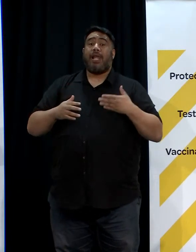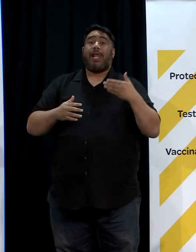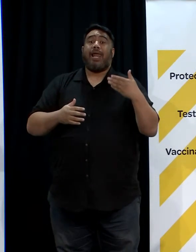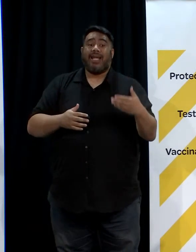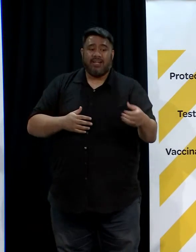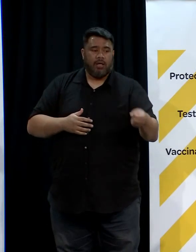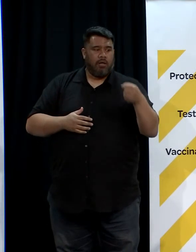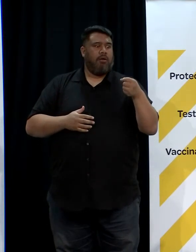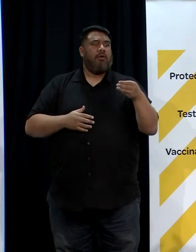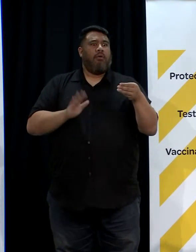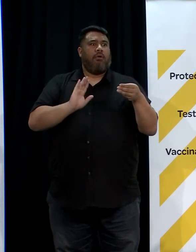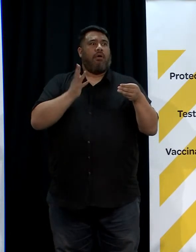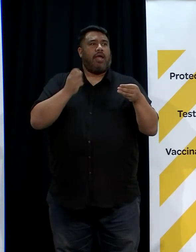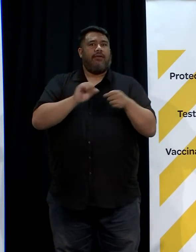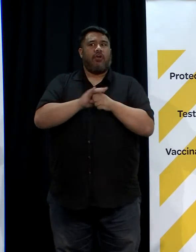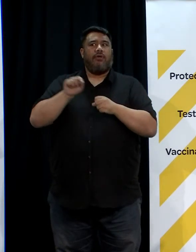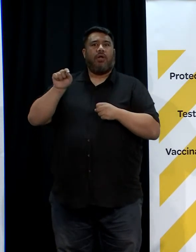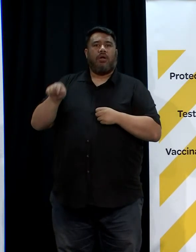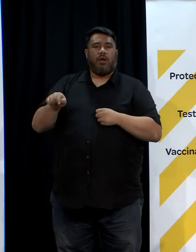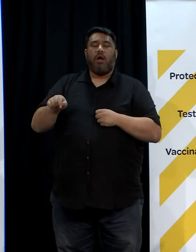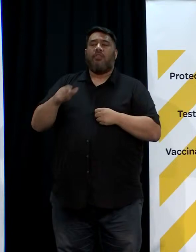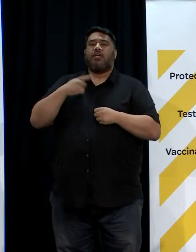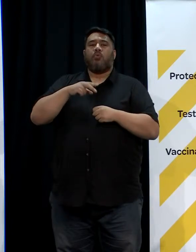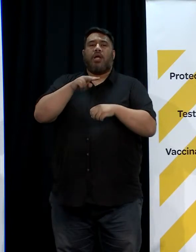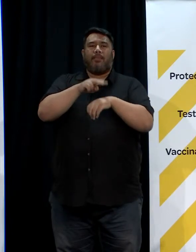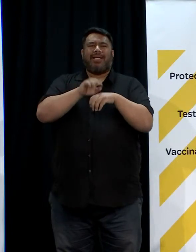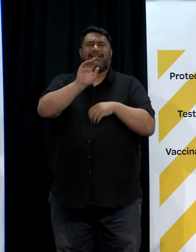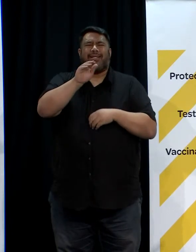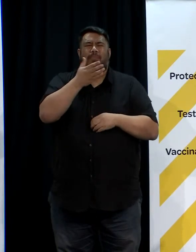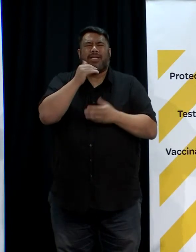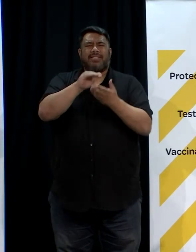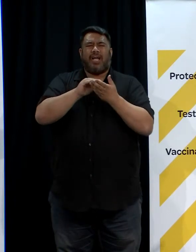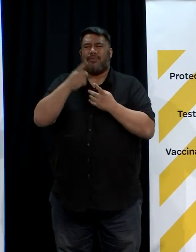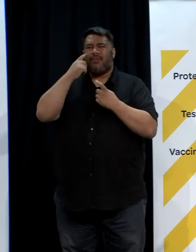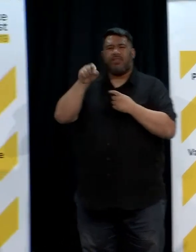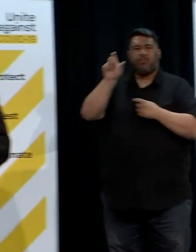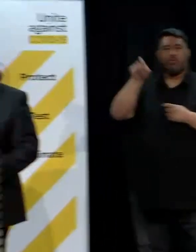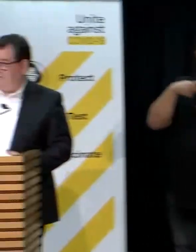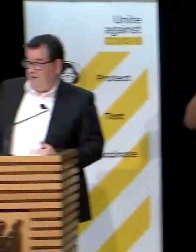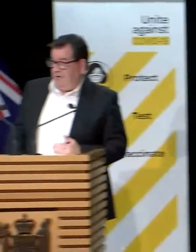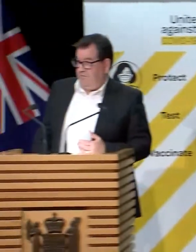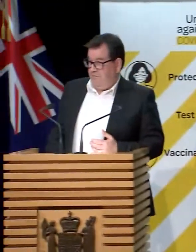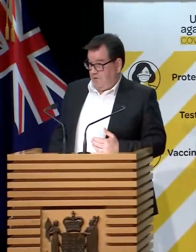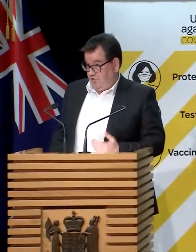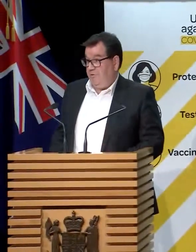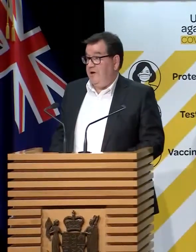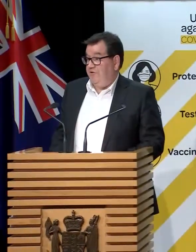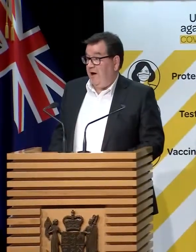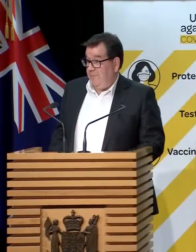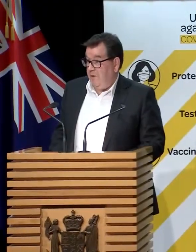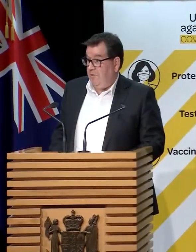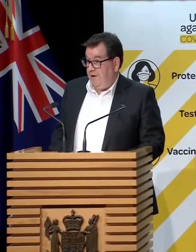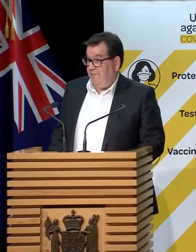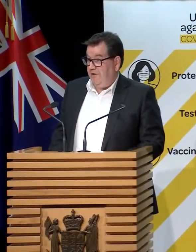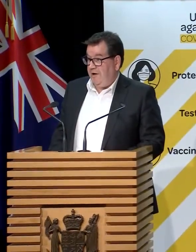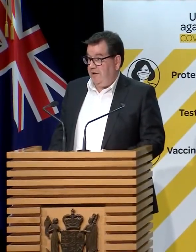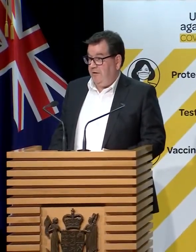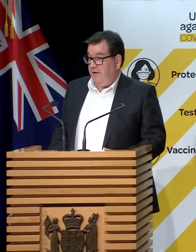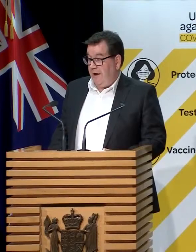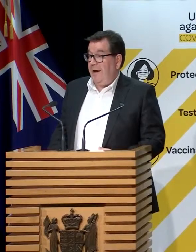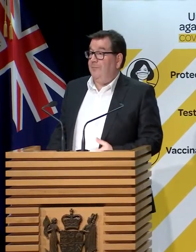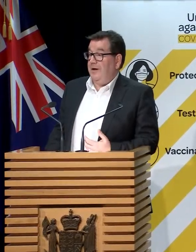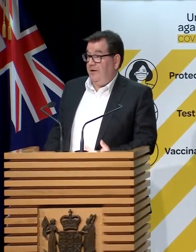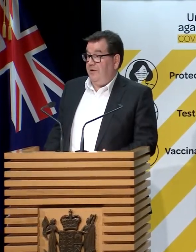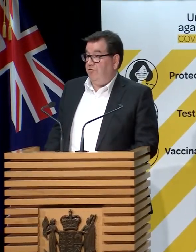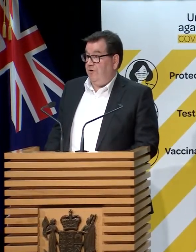assistance of the police was sought to help find the patient as quickly as possible. And obviously, Counties Manukau Police have issued their statement where they've